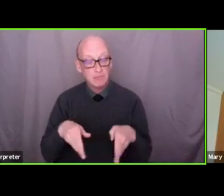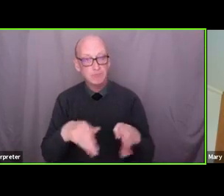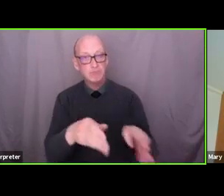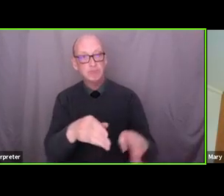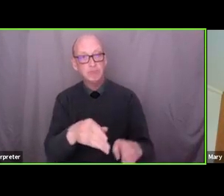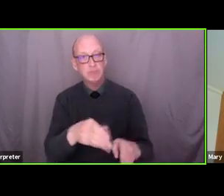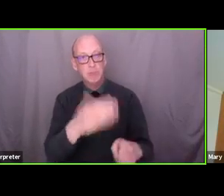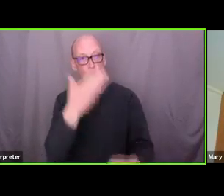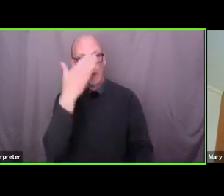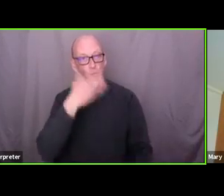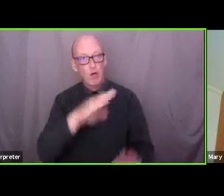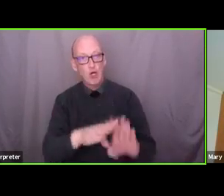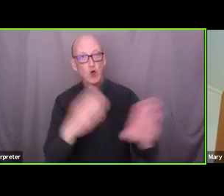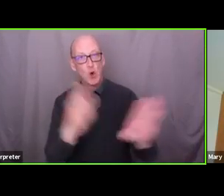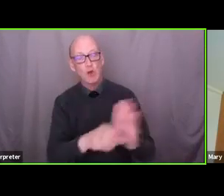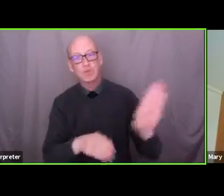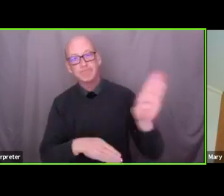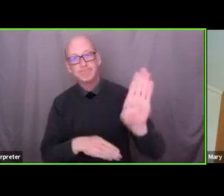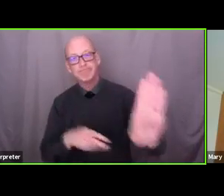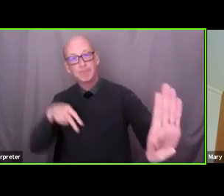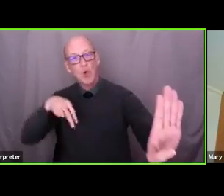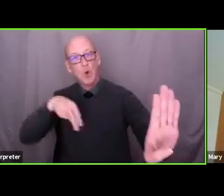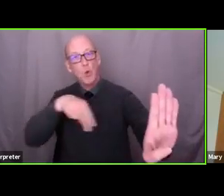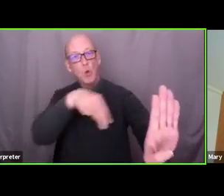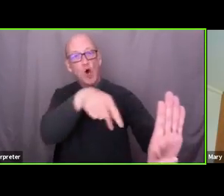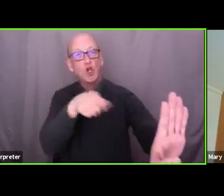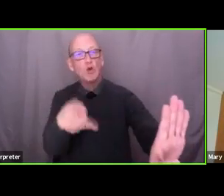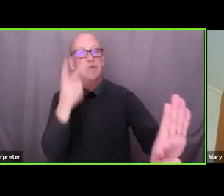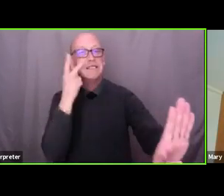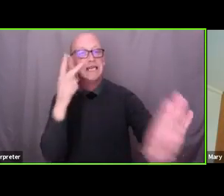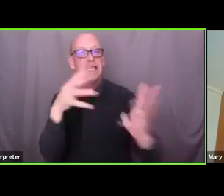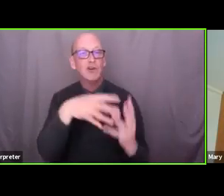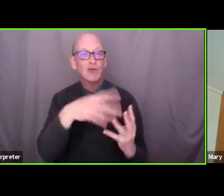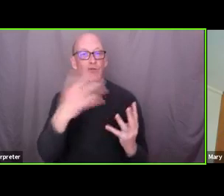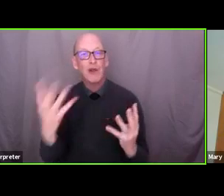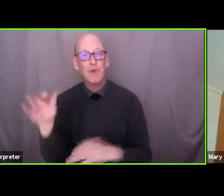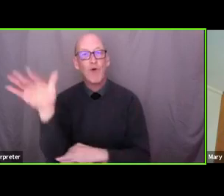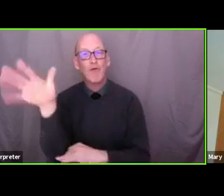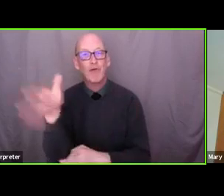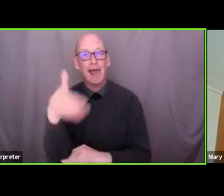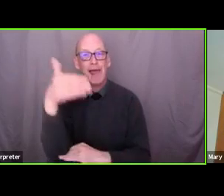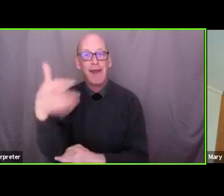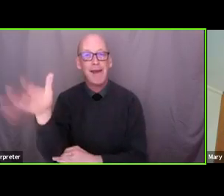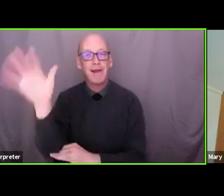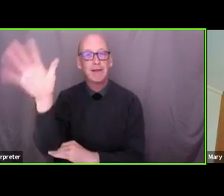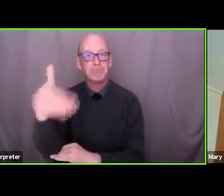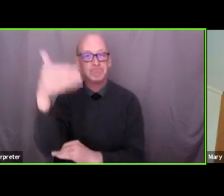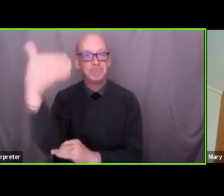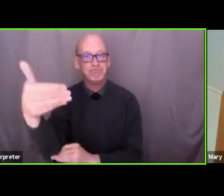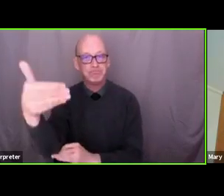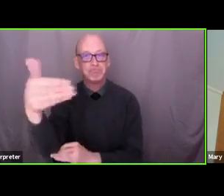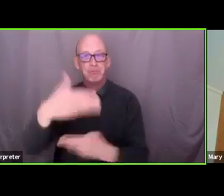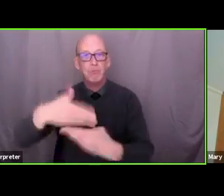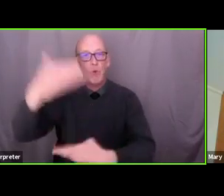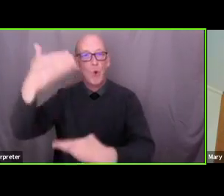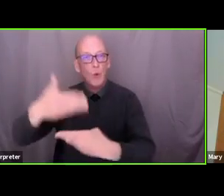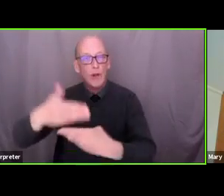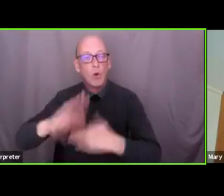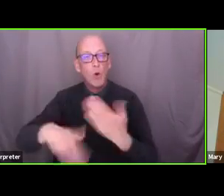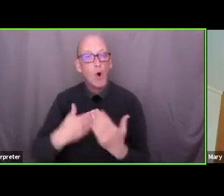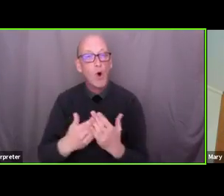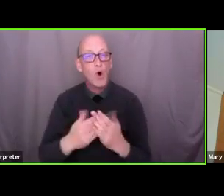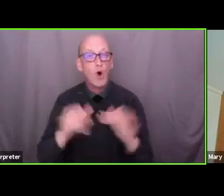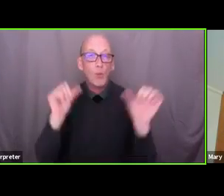doors, you're going to see a huge rainbow flag hanging in our front window. All of our brochures, our posters, they all